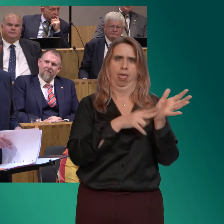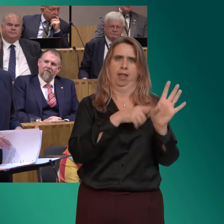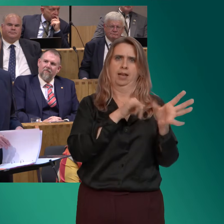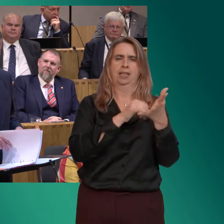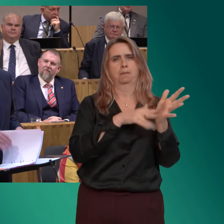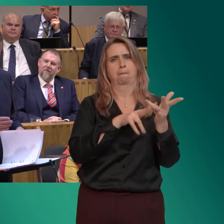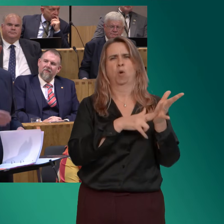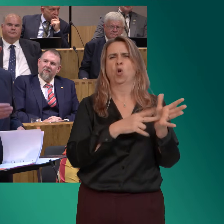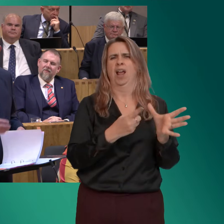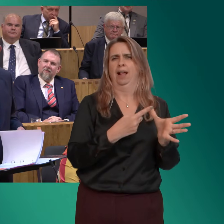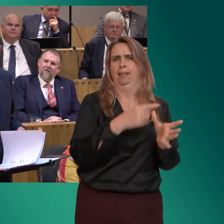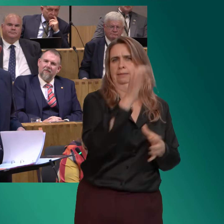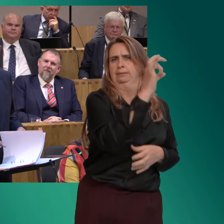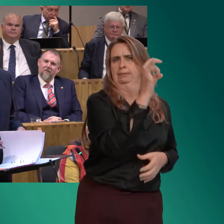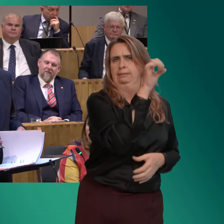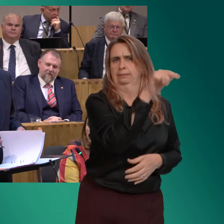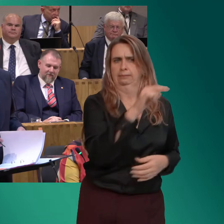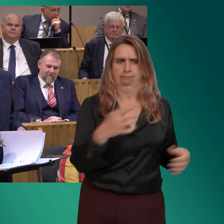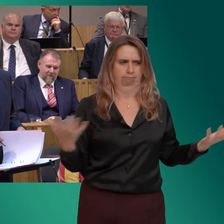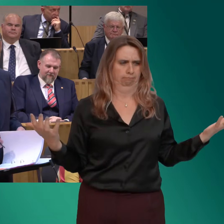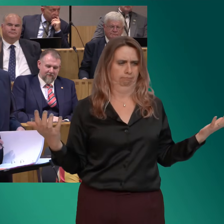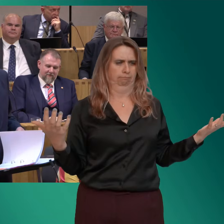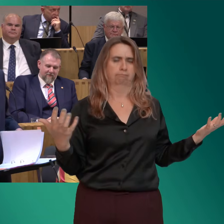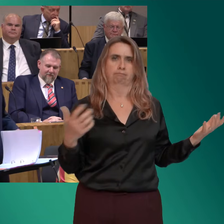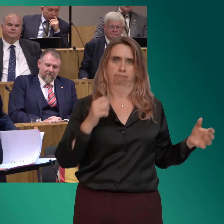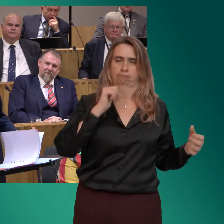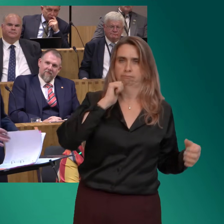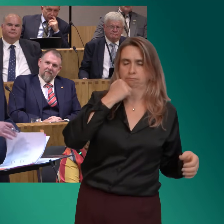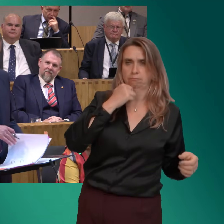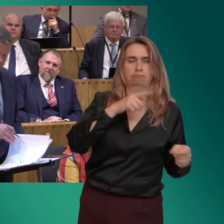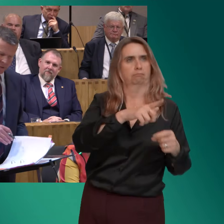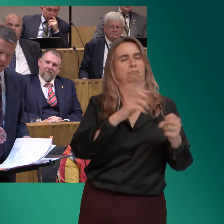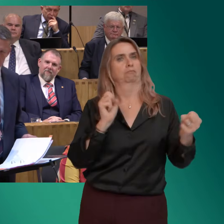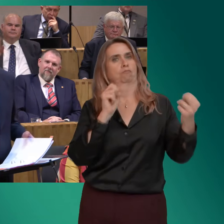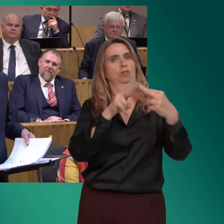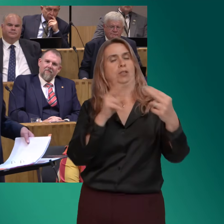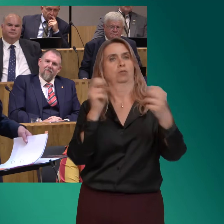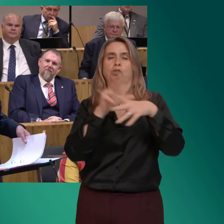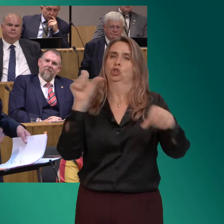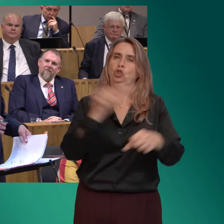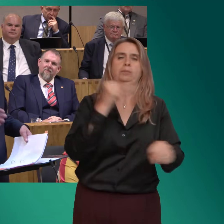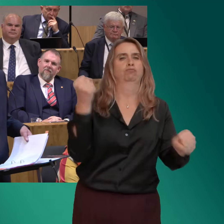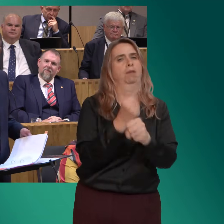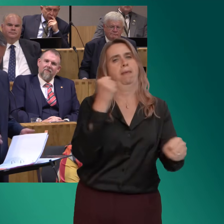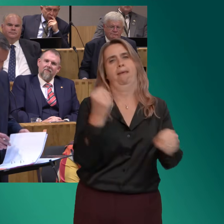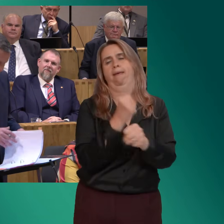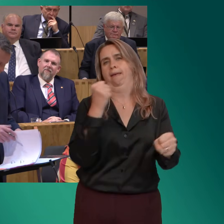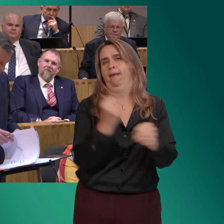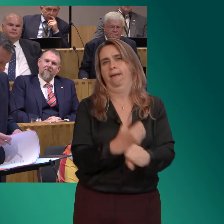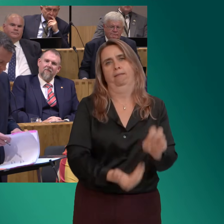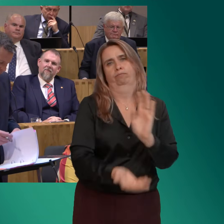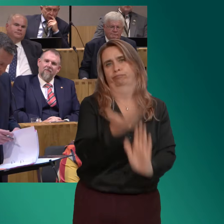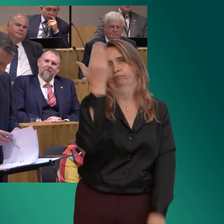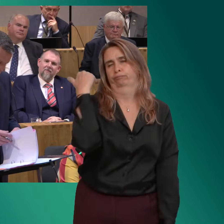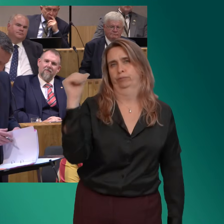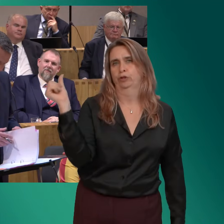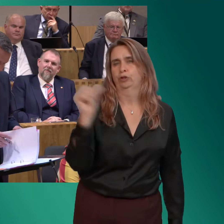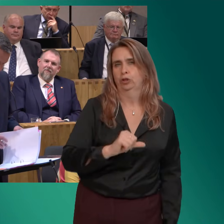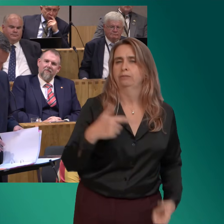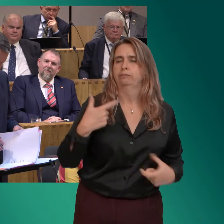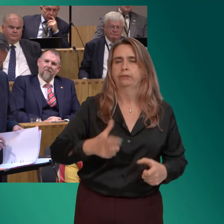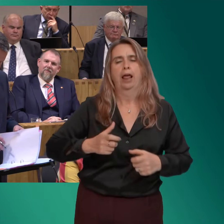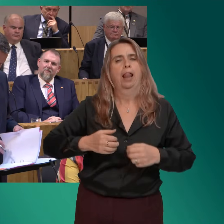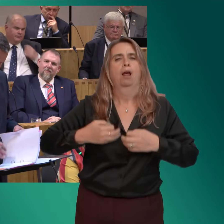again, and where work to fix a bridge that could and should have been done a long time ago is still dragging on